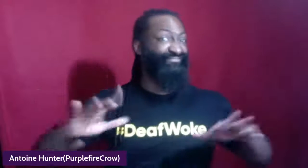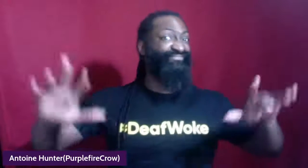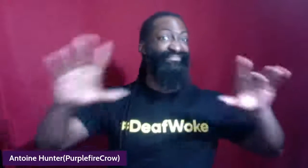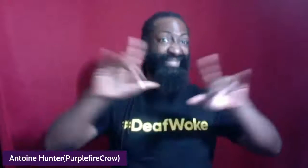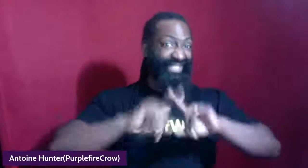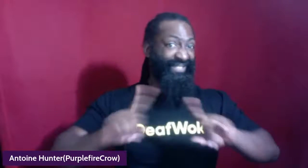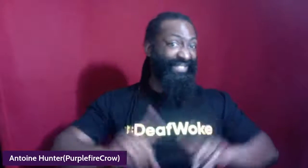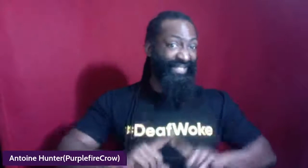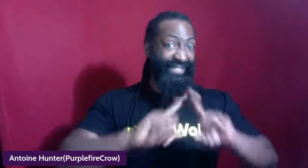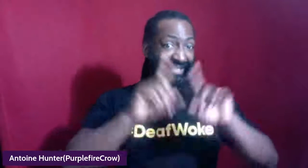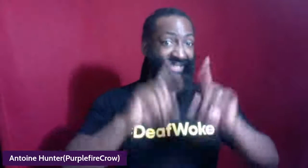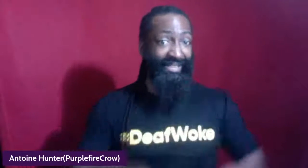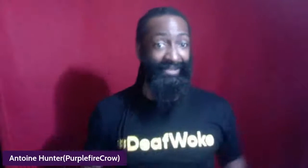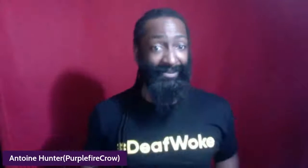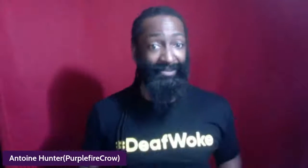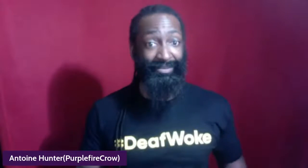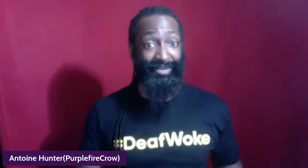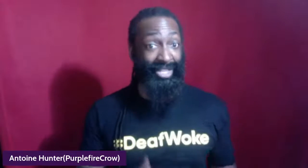Scientists, business owners.